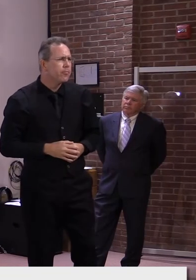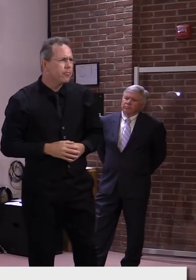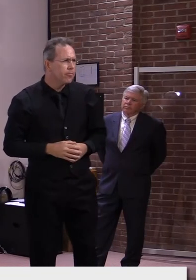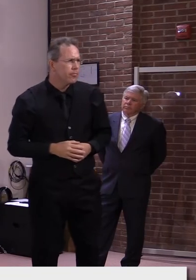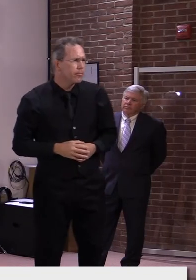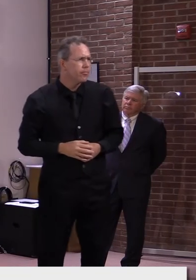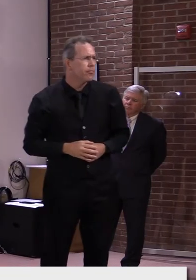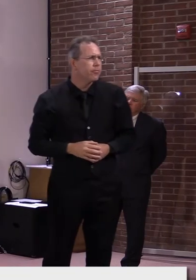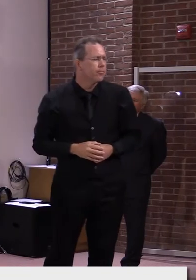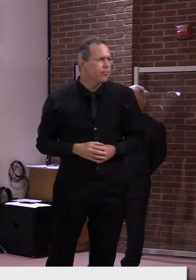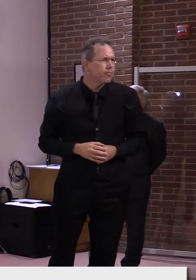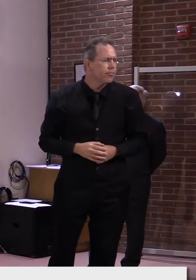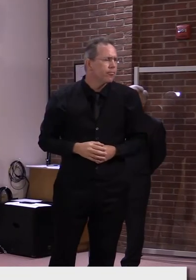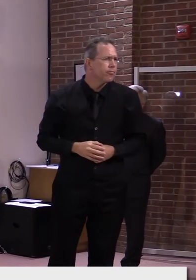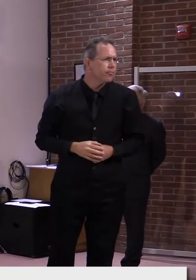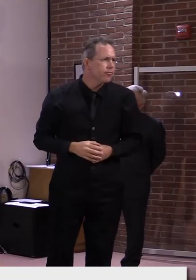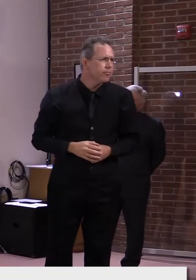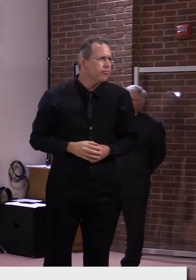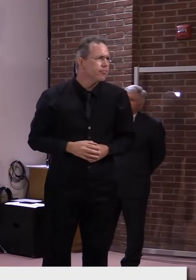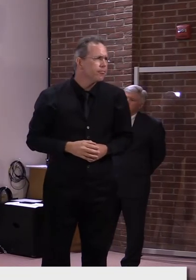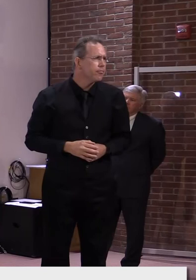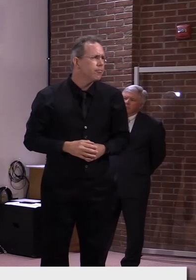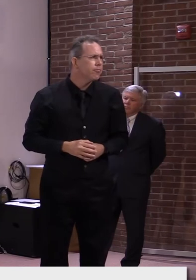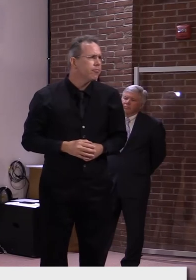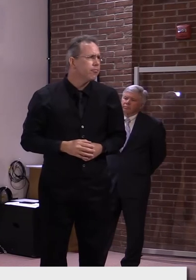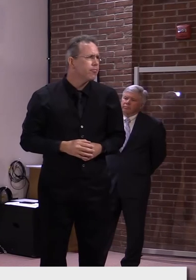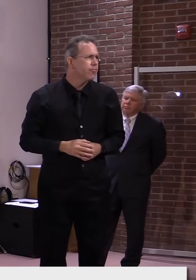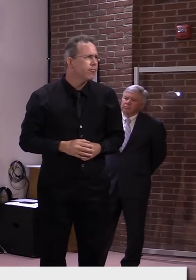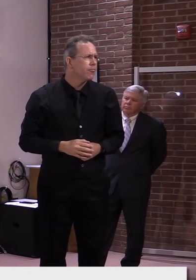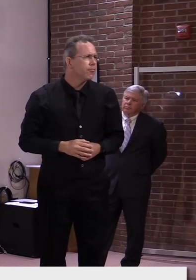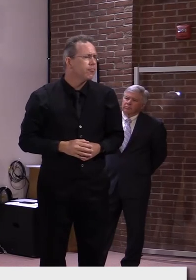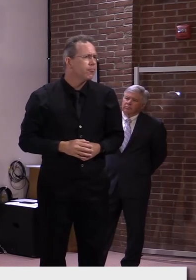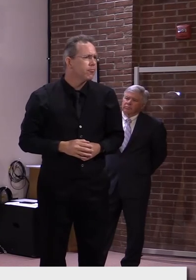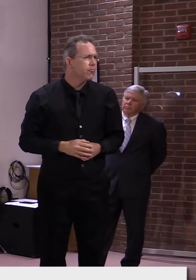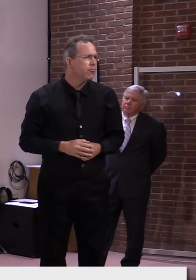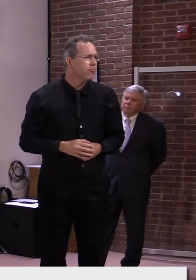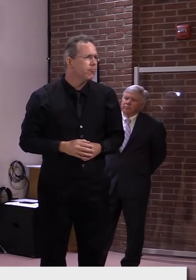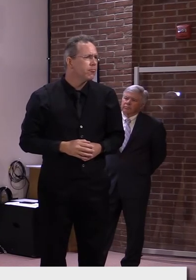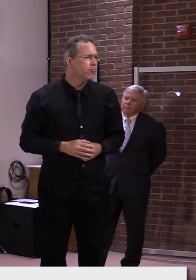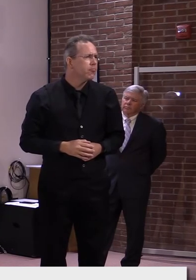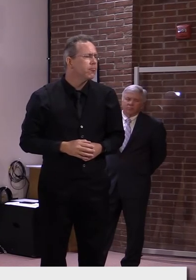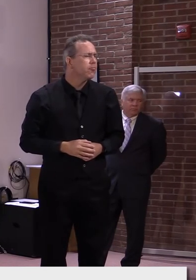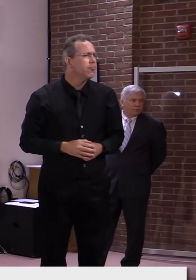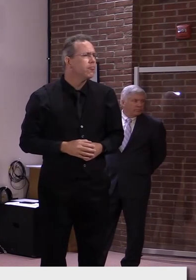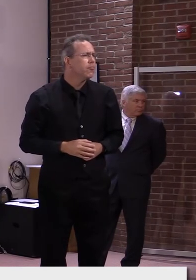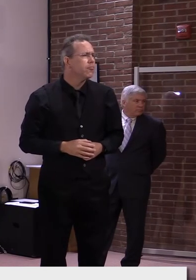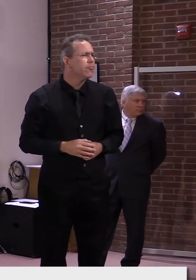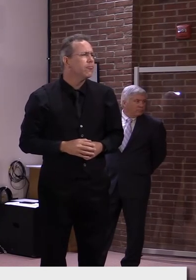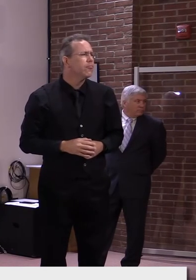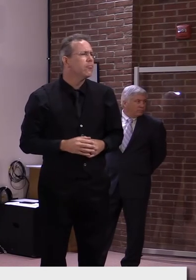And then continue to chip away at that over the next few days.